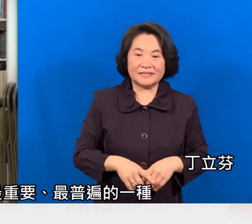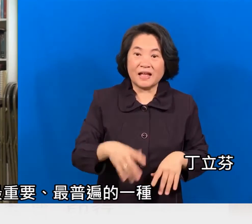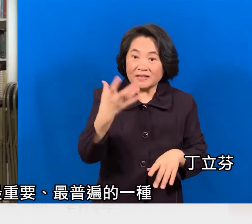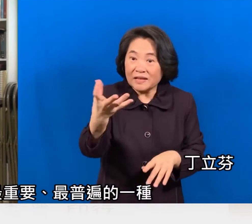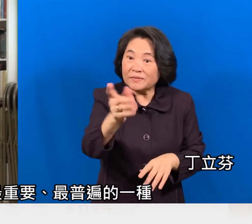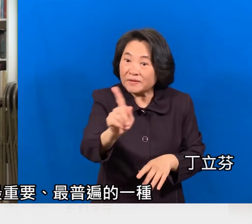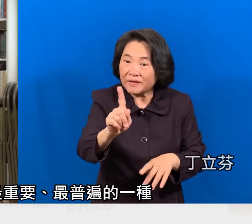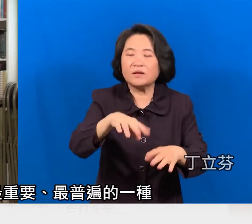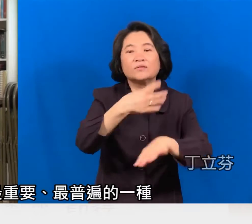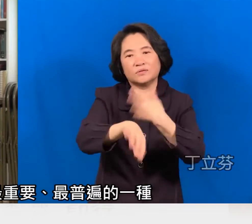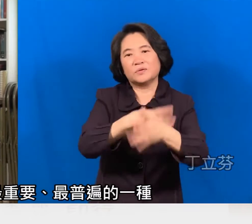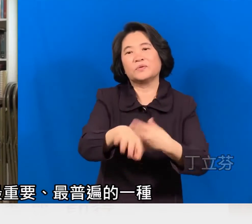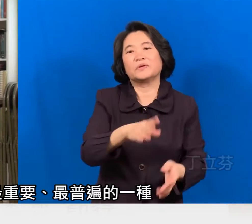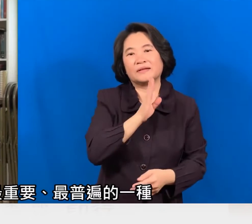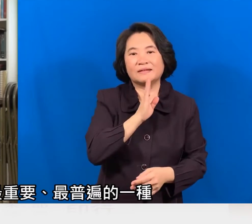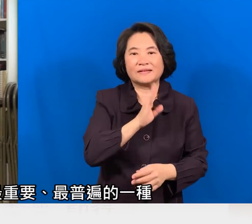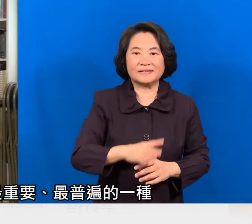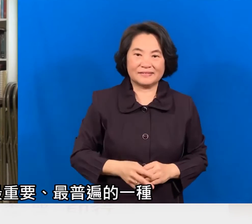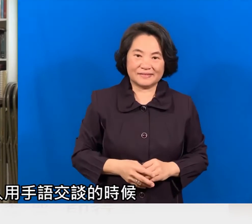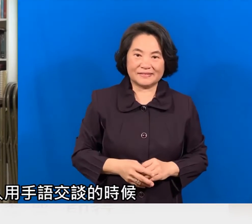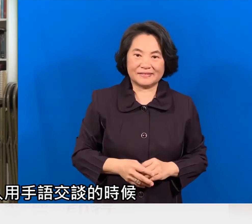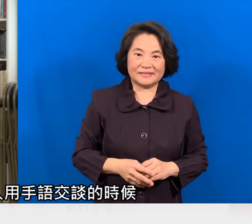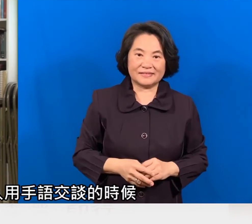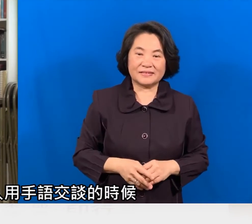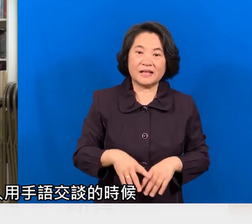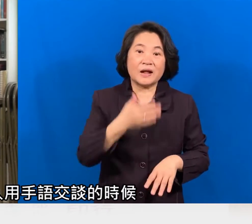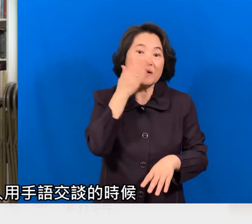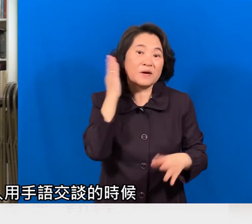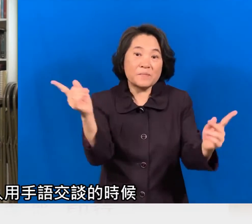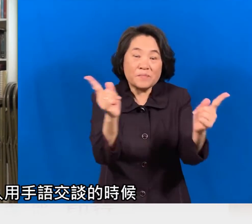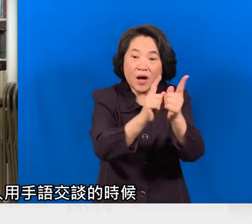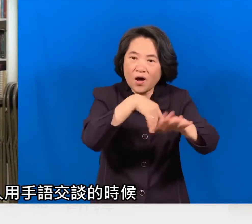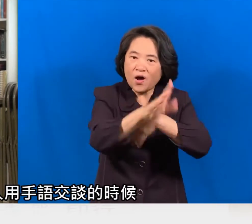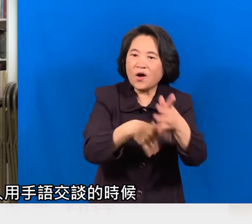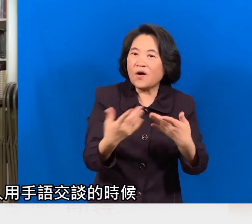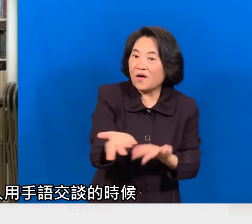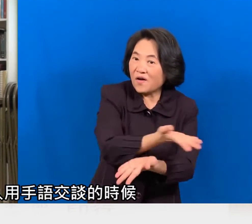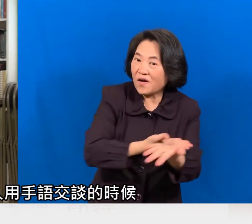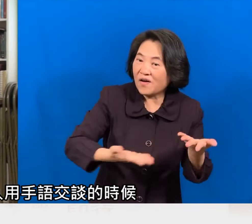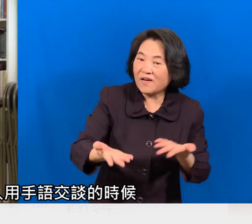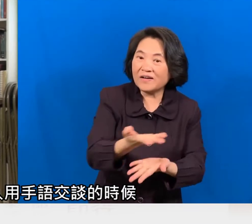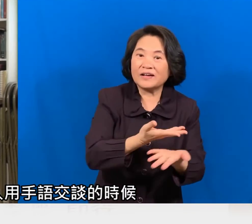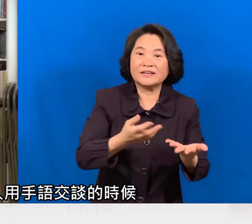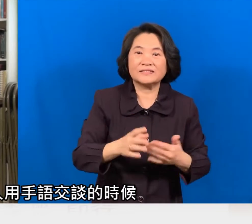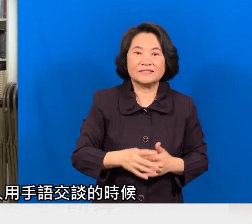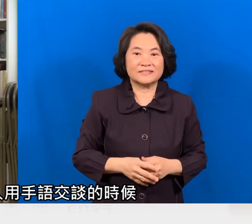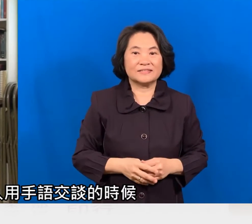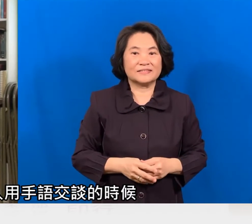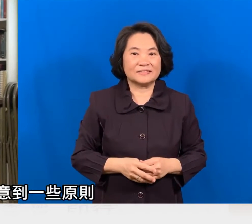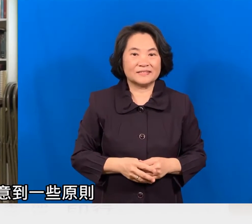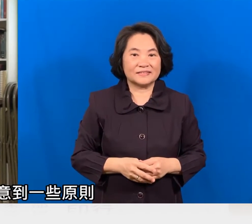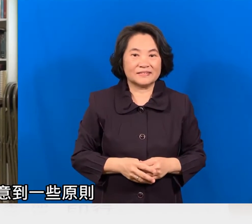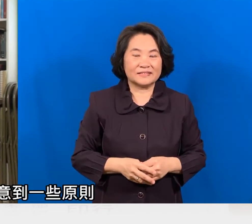language is the most important and most common of them all. Because of this, as you use sign language in conversation with deaf